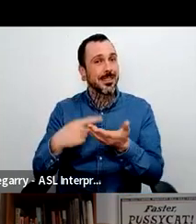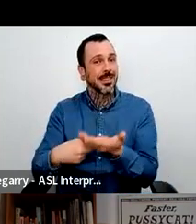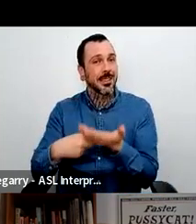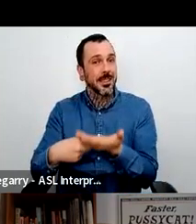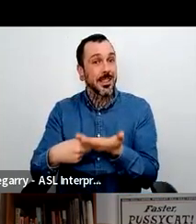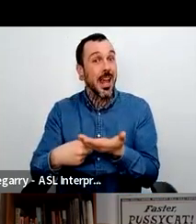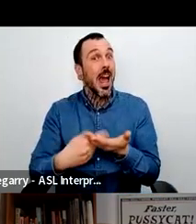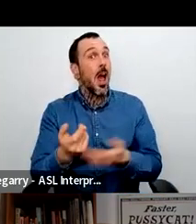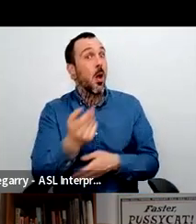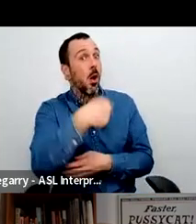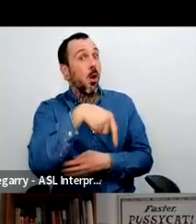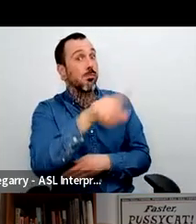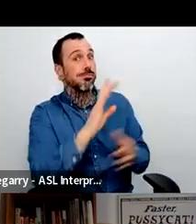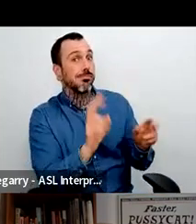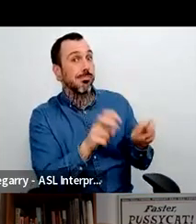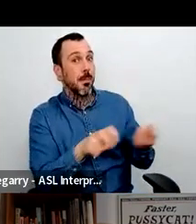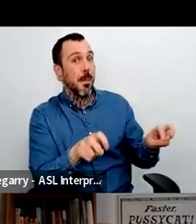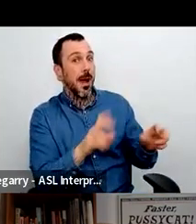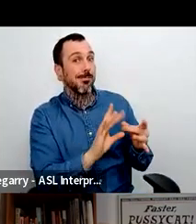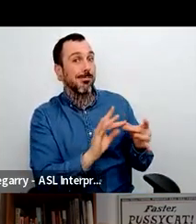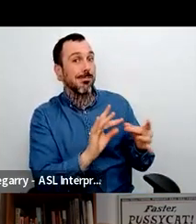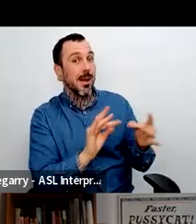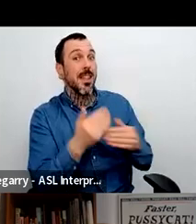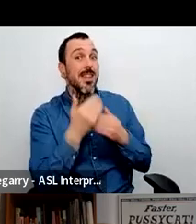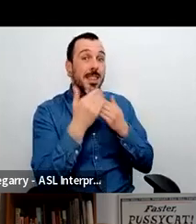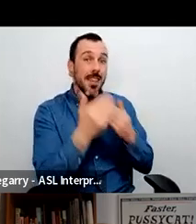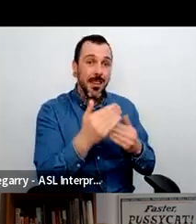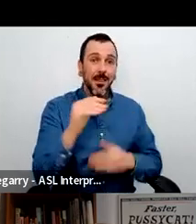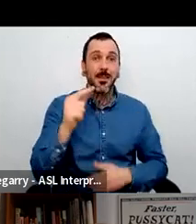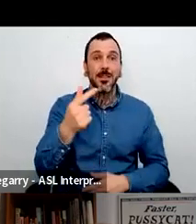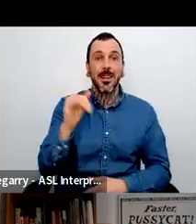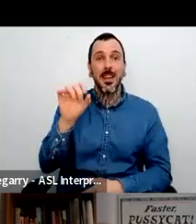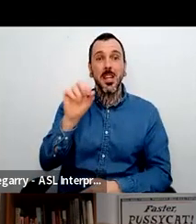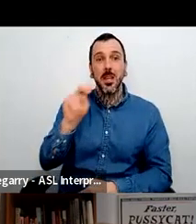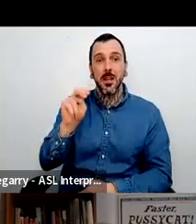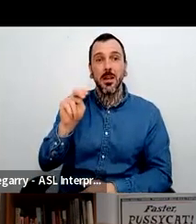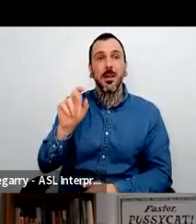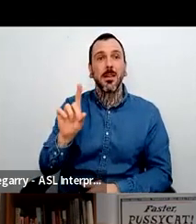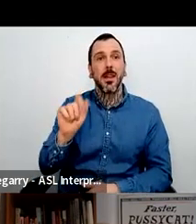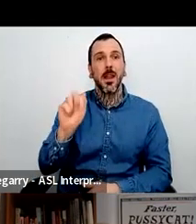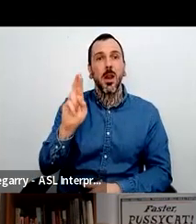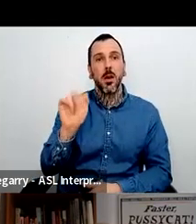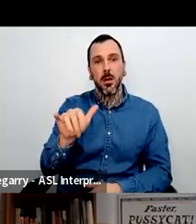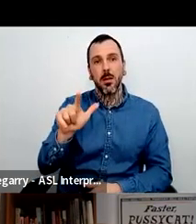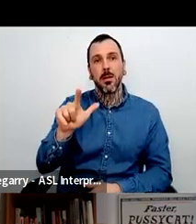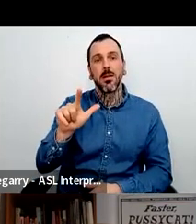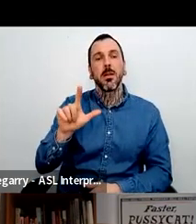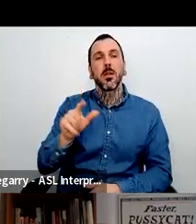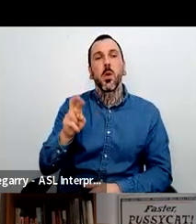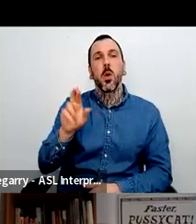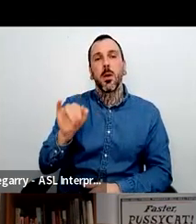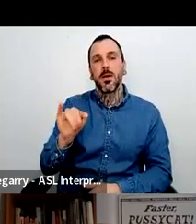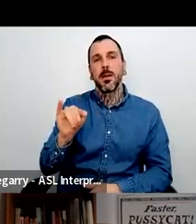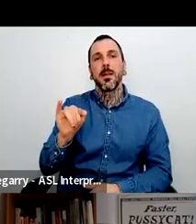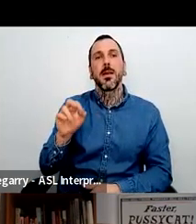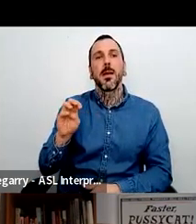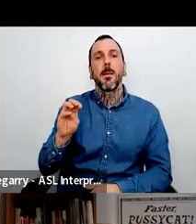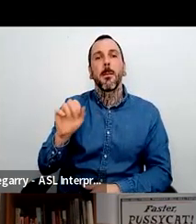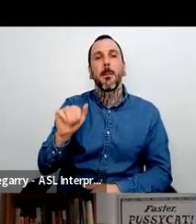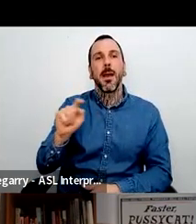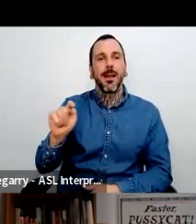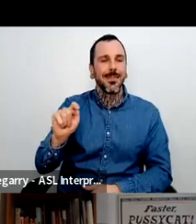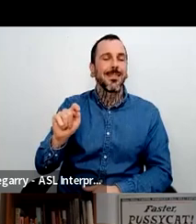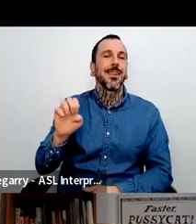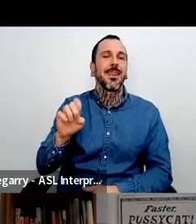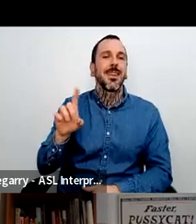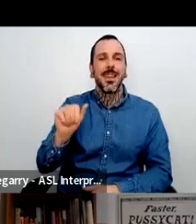panelists. I'd like to thank Gideon and Daryl and Ida and Ravi and Lori and Matt for today's discussion. I also want